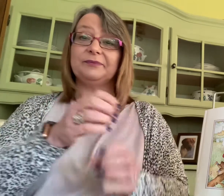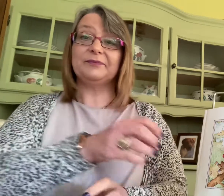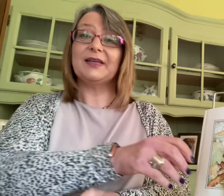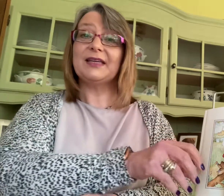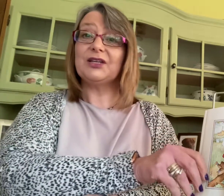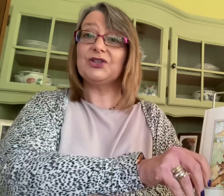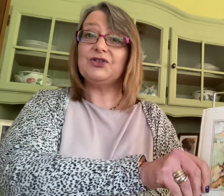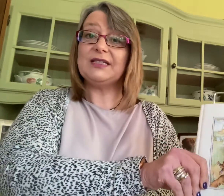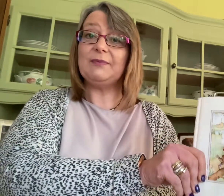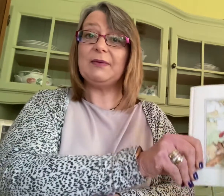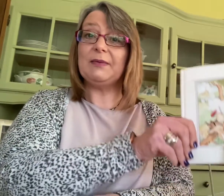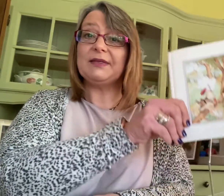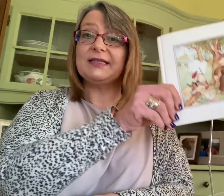Can you see Baby Bunting?